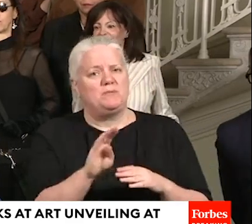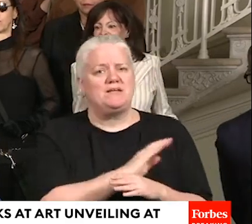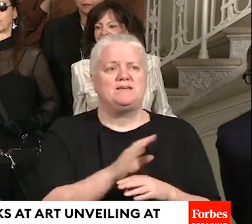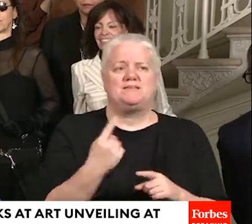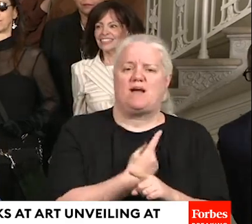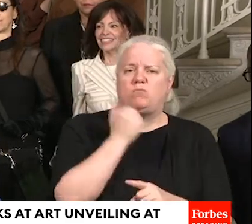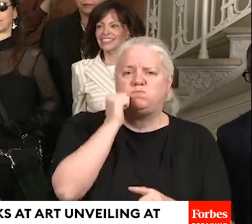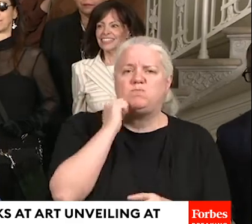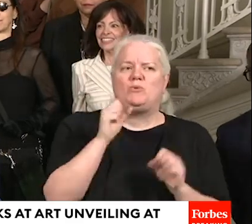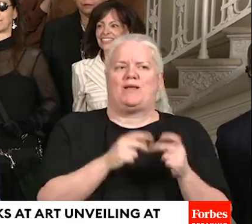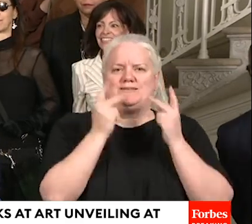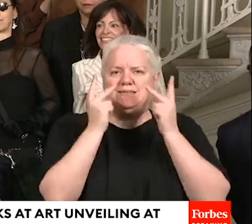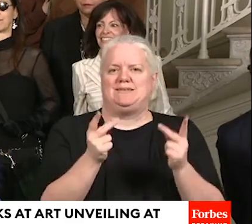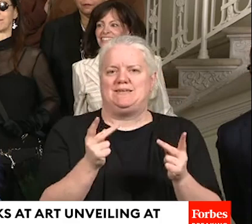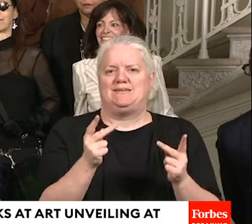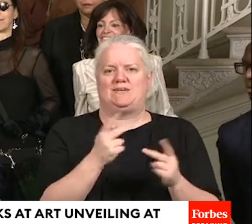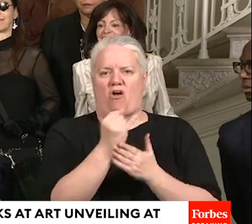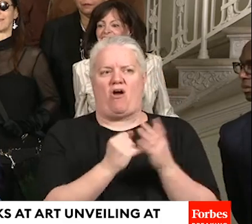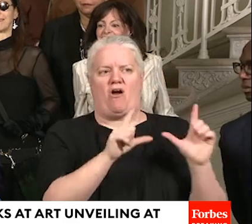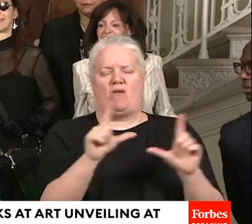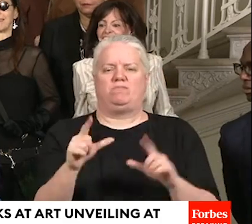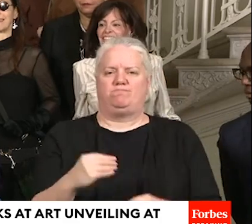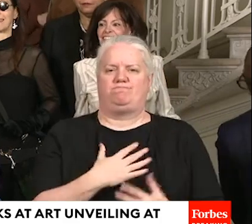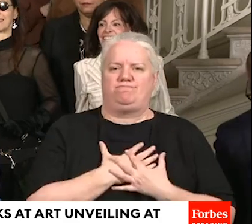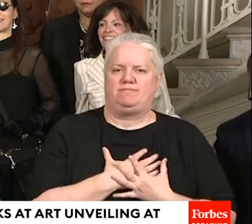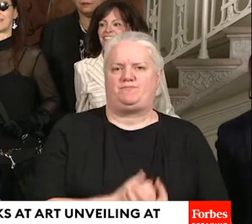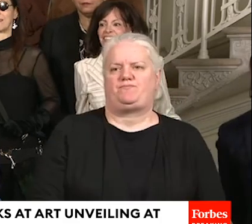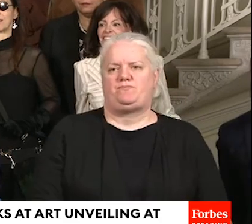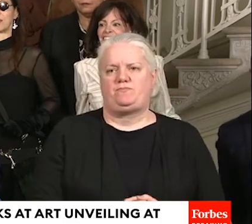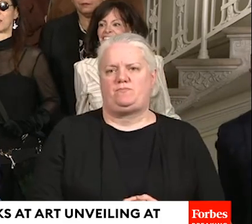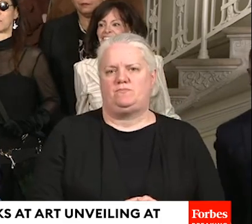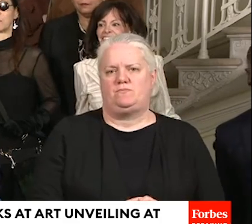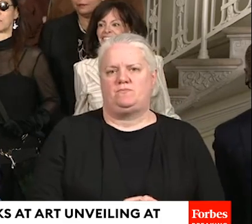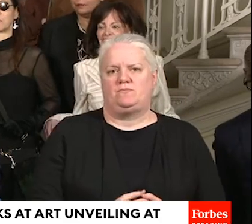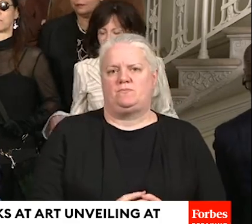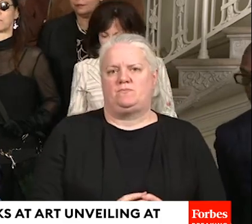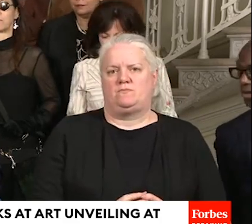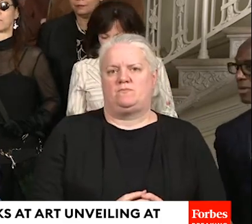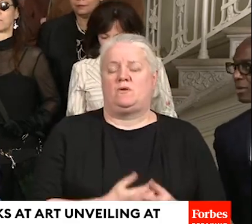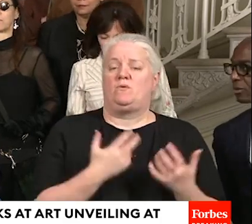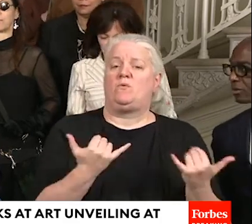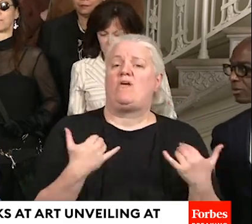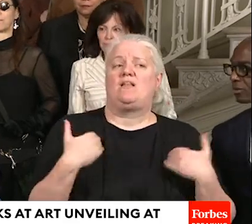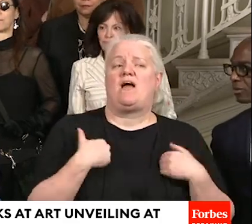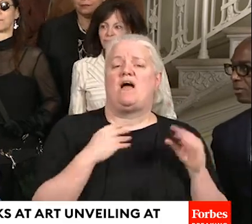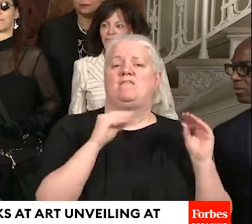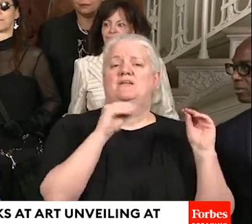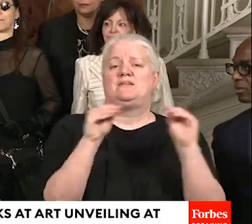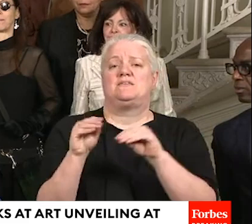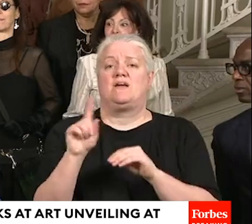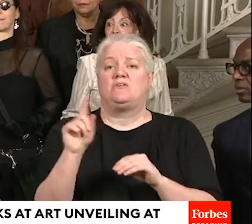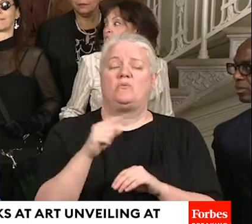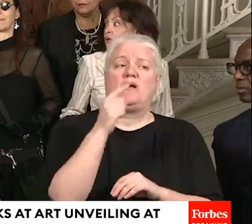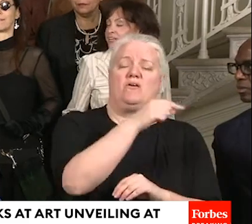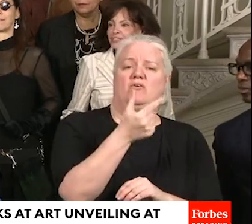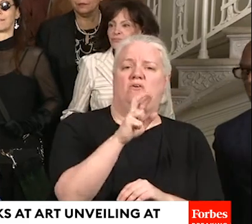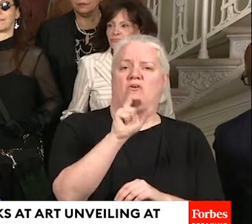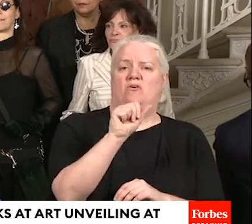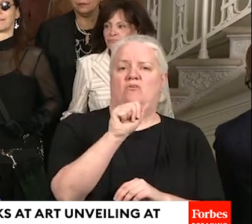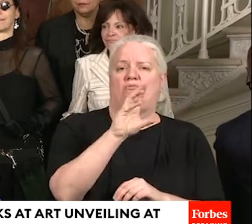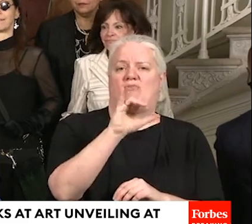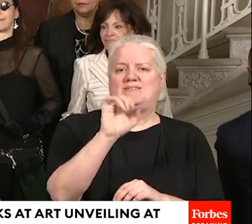addition to our rotating exhibits here at City Hall, we currently have installations at Gracie Mansion, and we